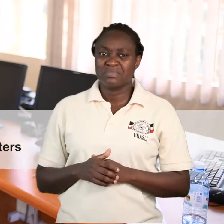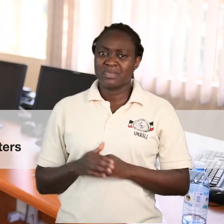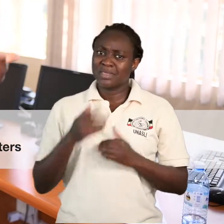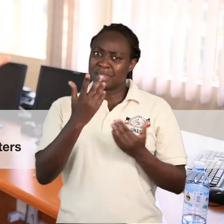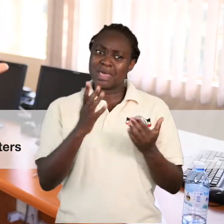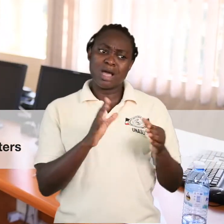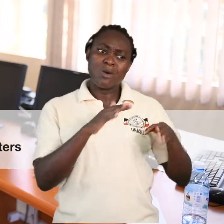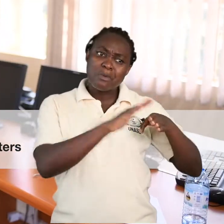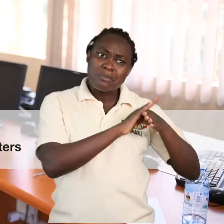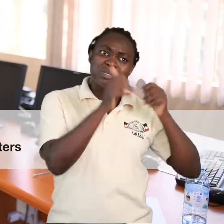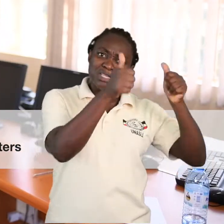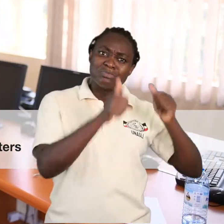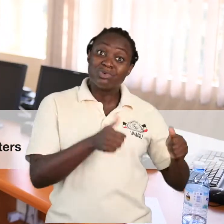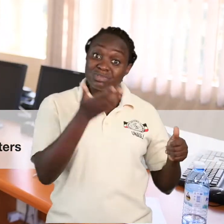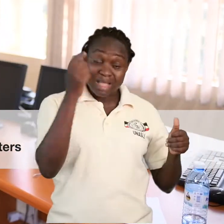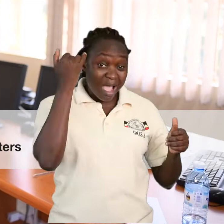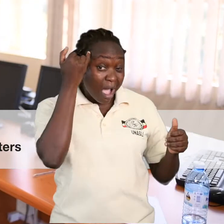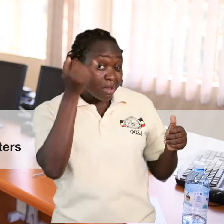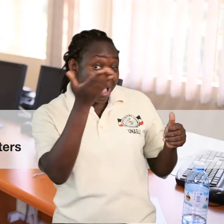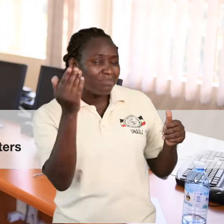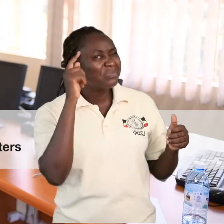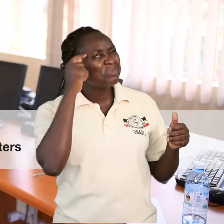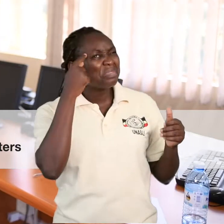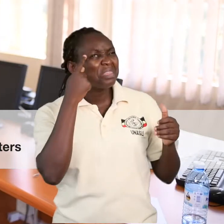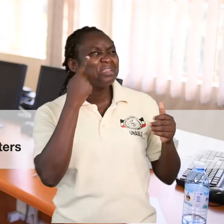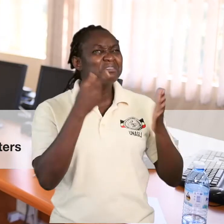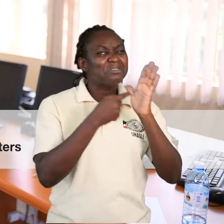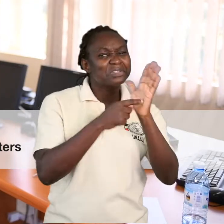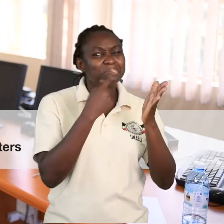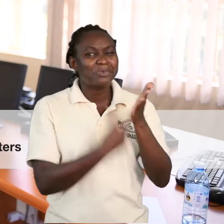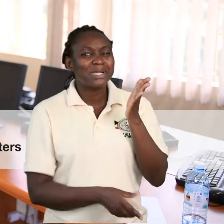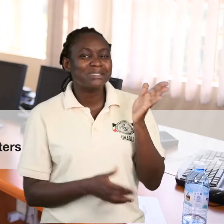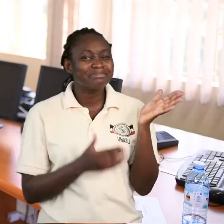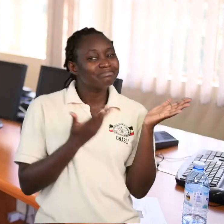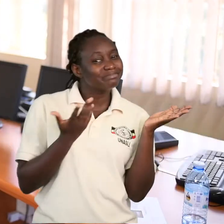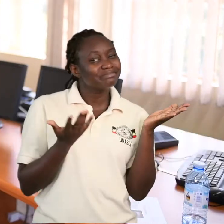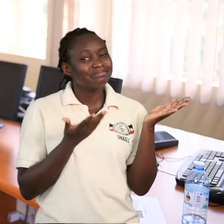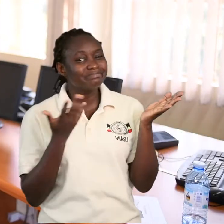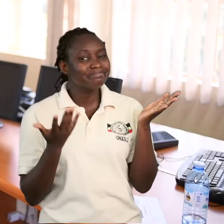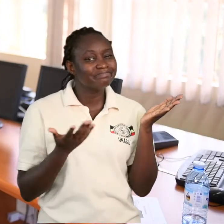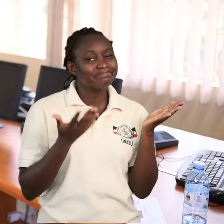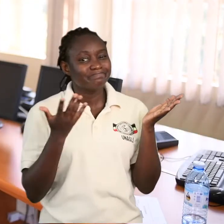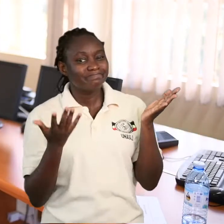posters which are commercial? Think of some posters which are commercial.